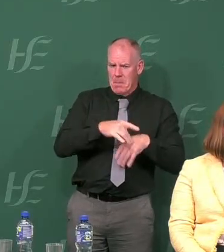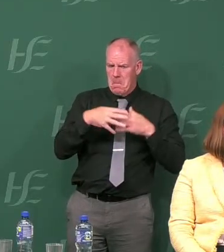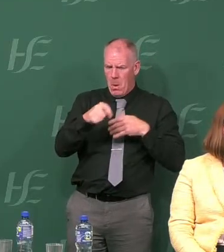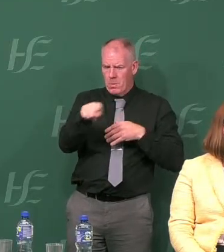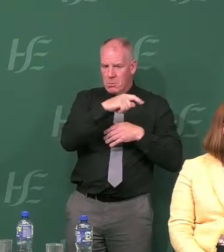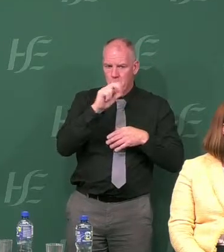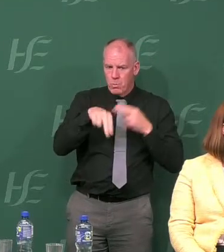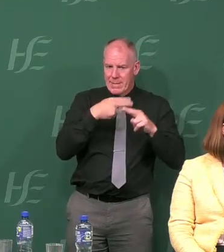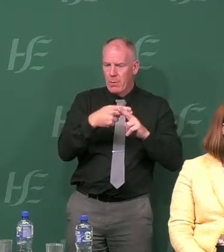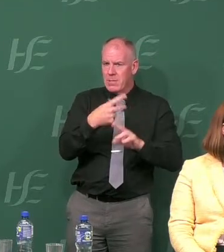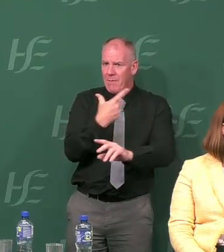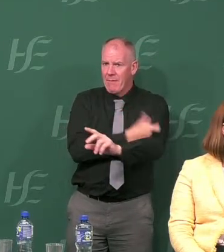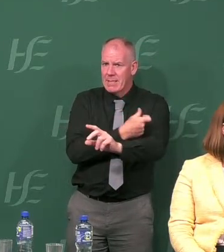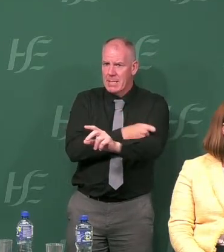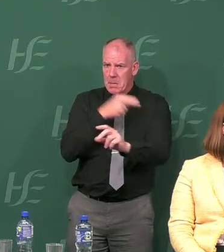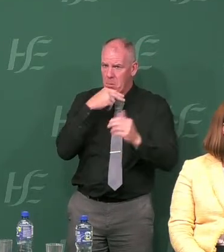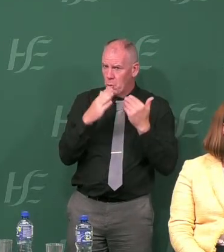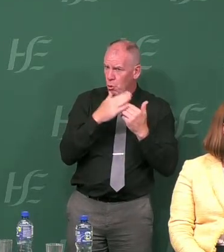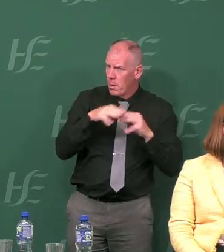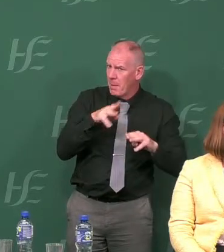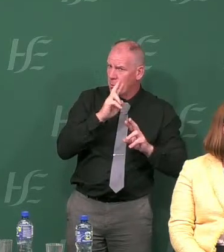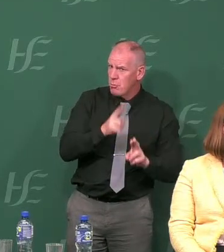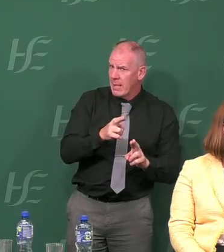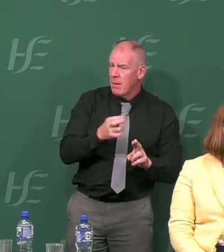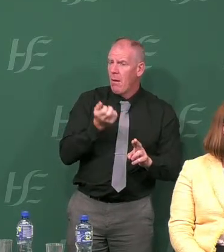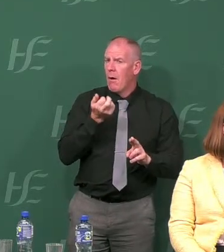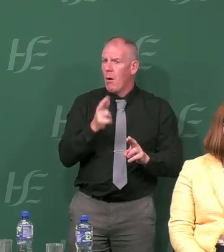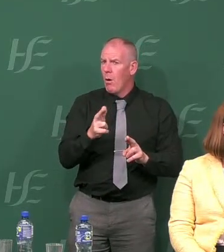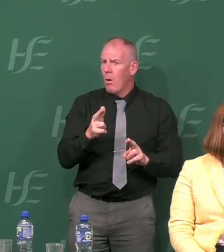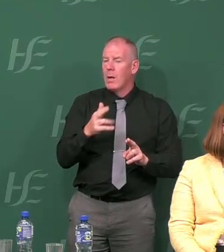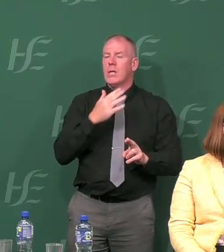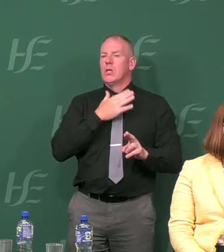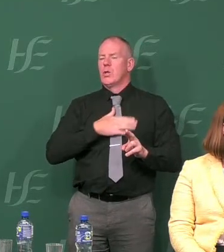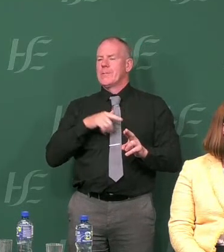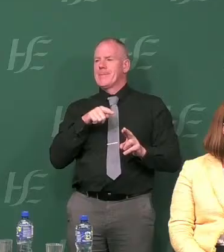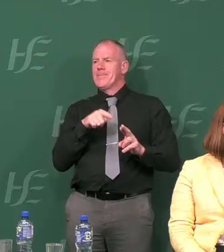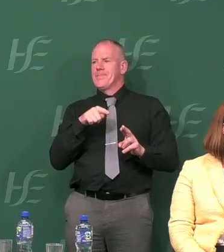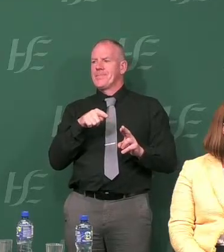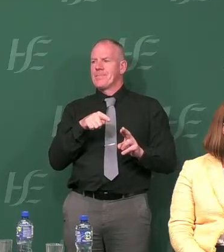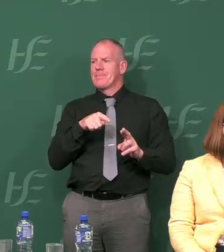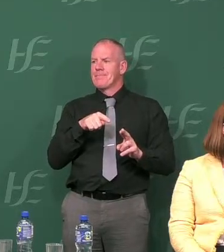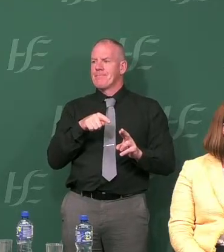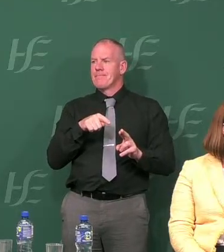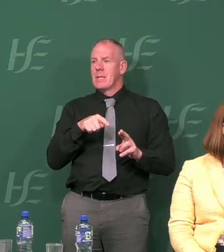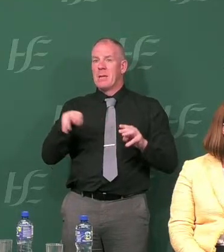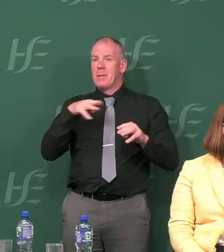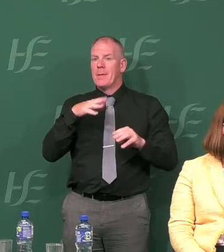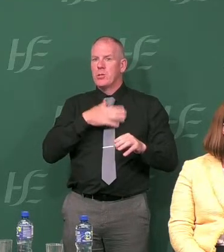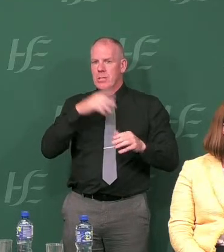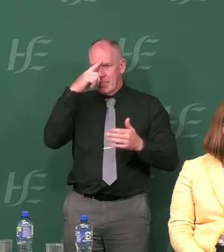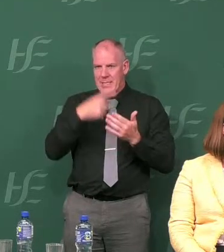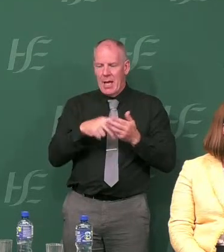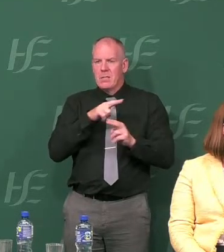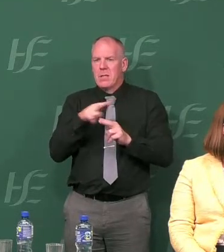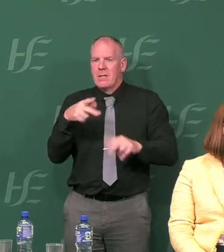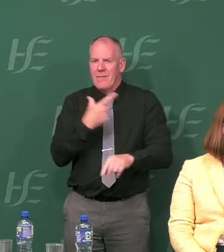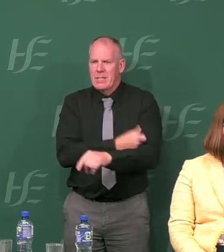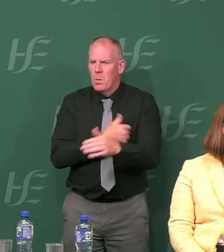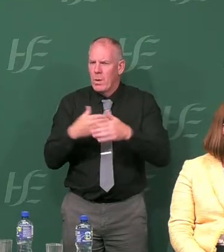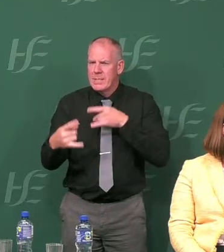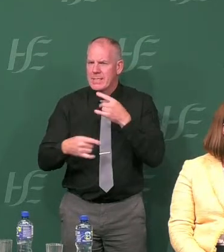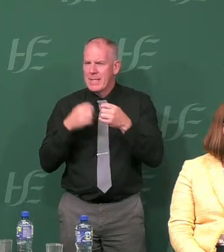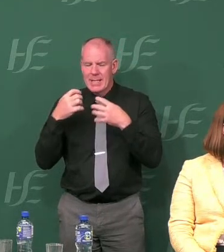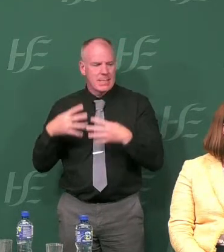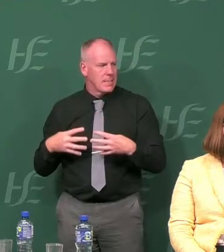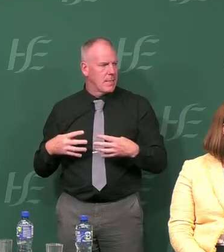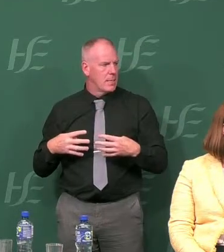unvaccinated, does that mean that they're coming from a younger cohort, or is this actually something which is being proven to come from people just choosing not to be vaccinated?